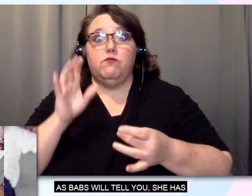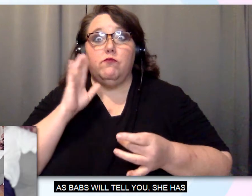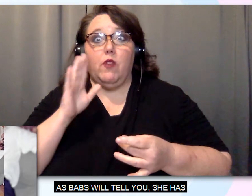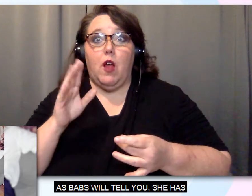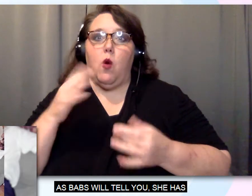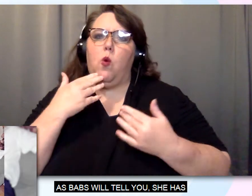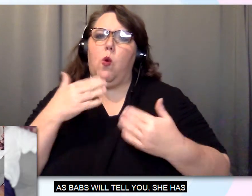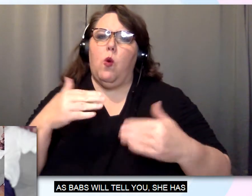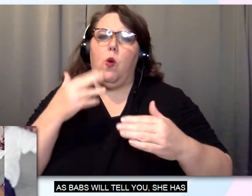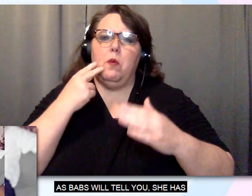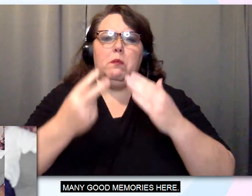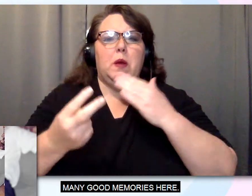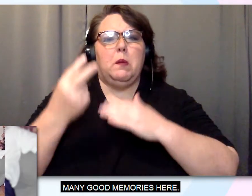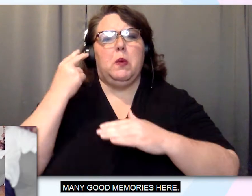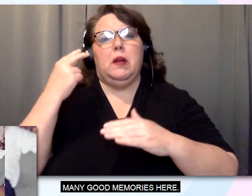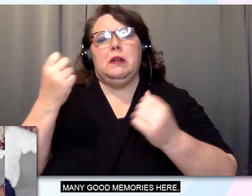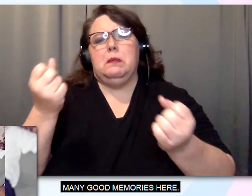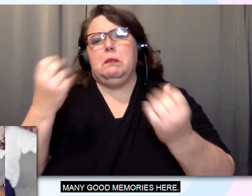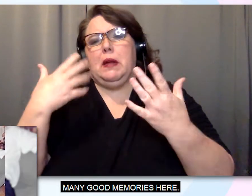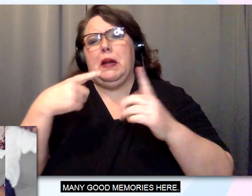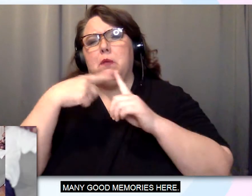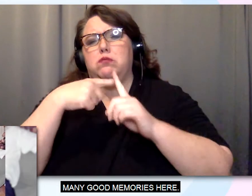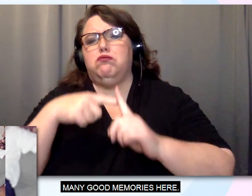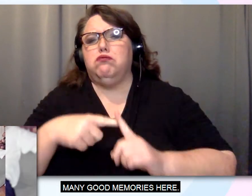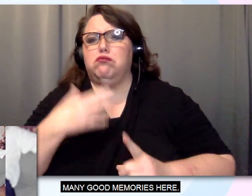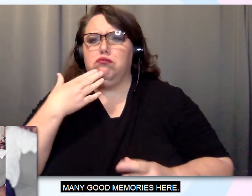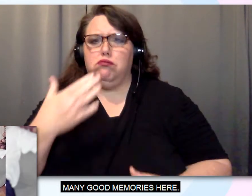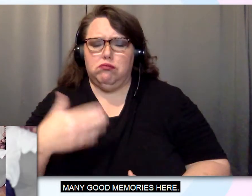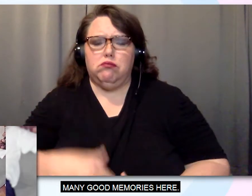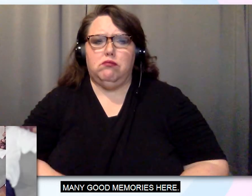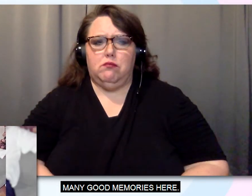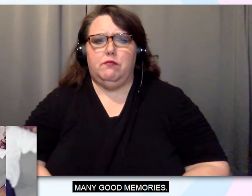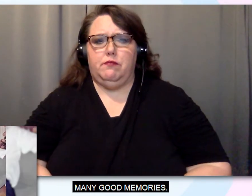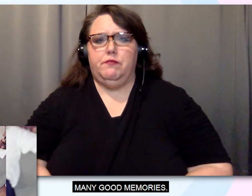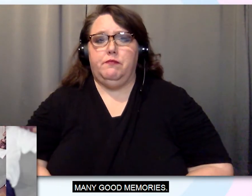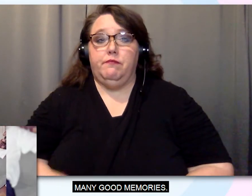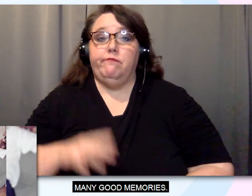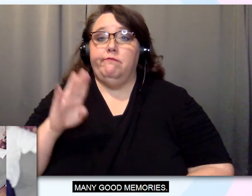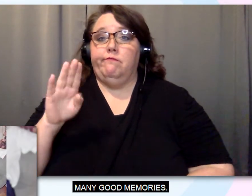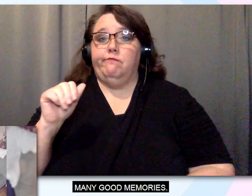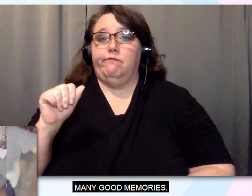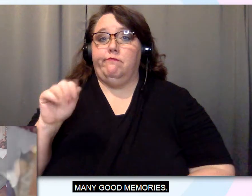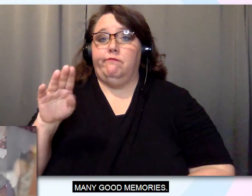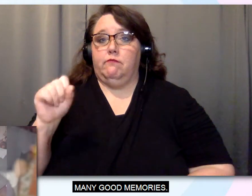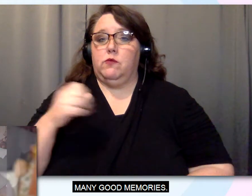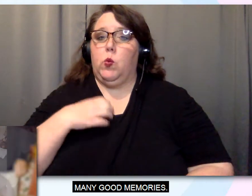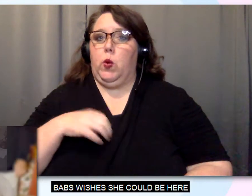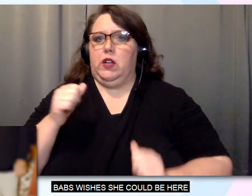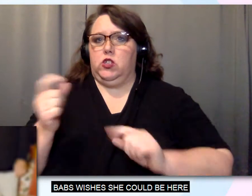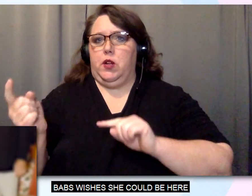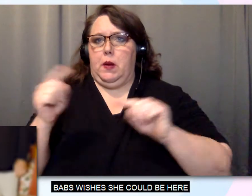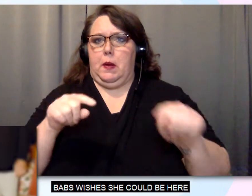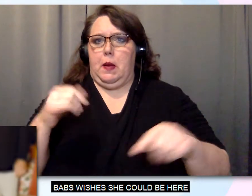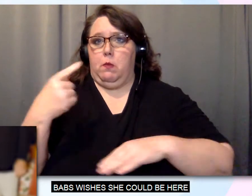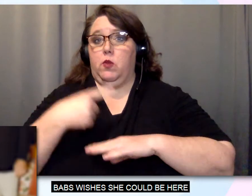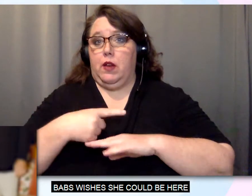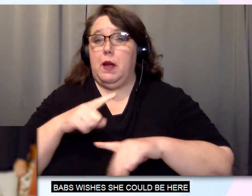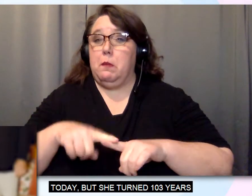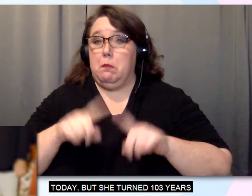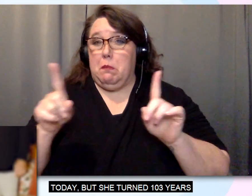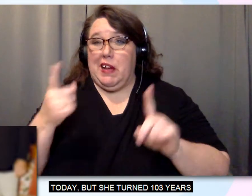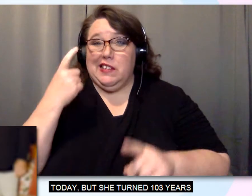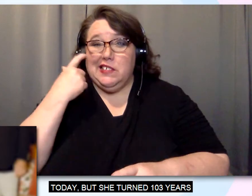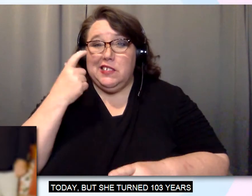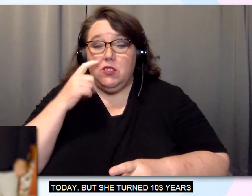tell you, she has many good memories here. Many good memories. Babs wishes she could be here